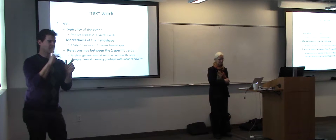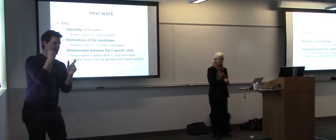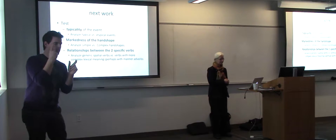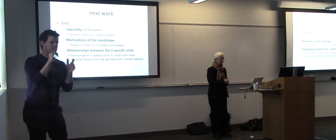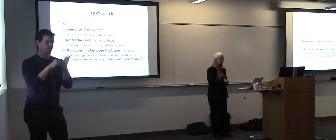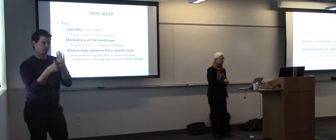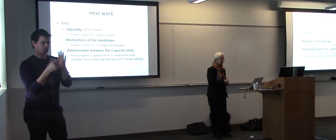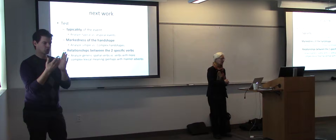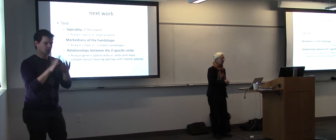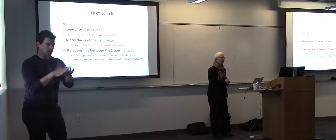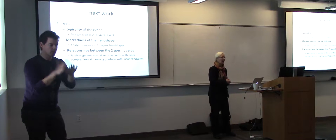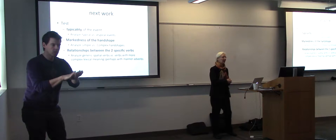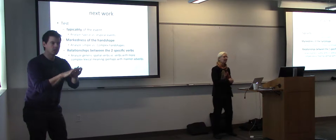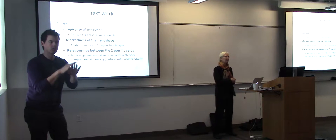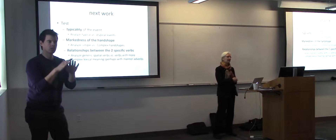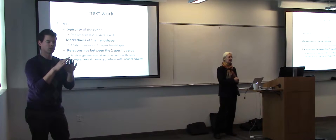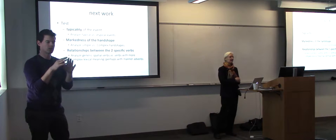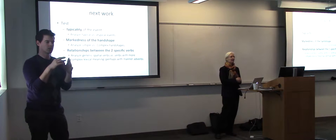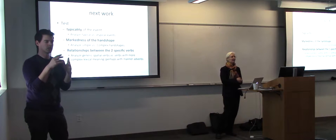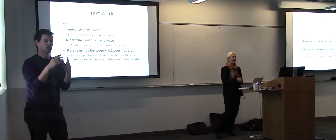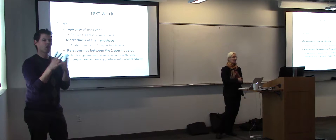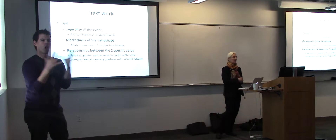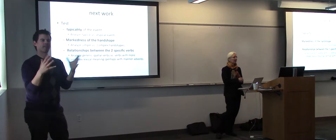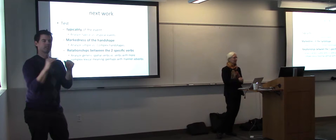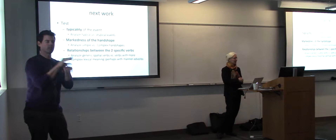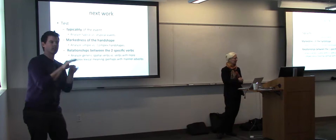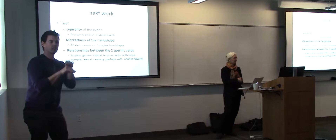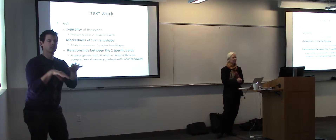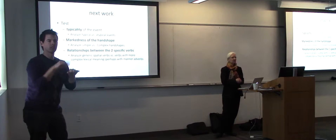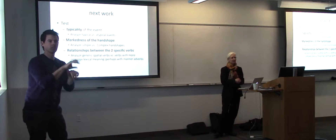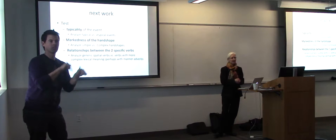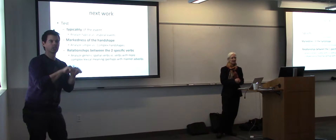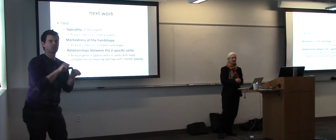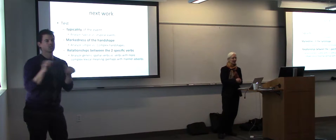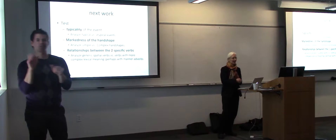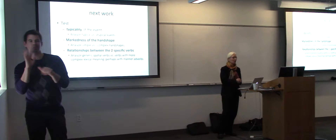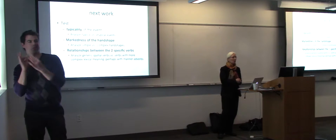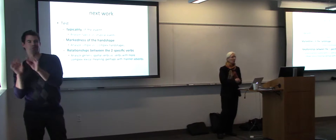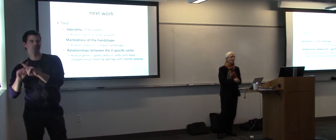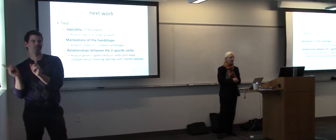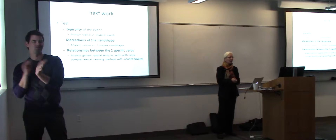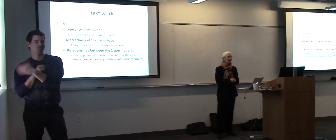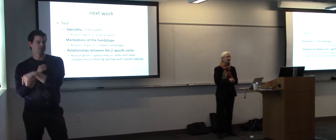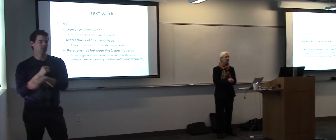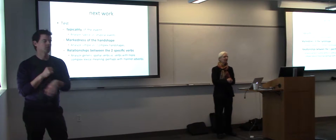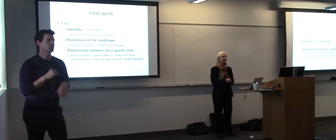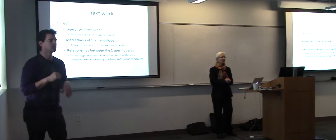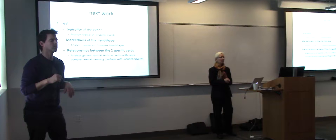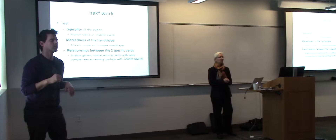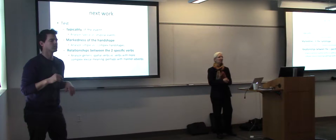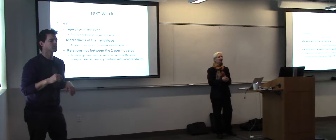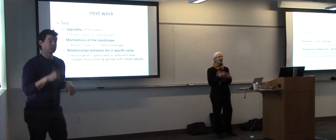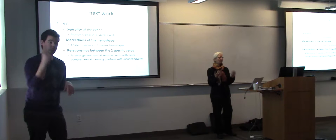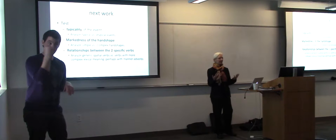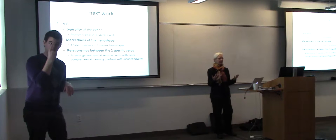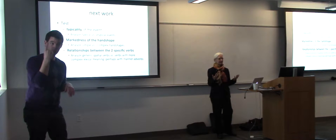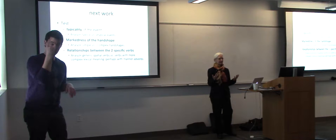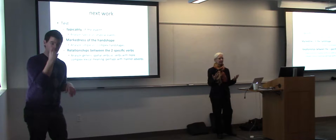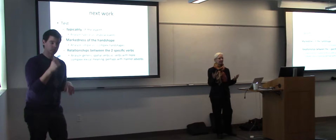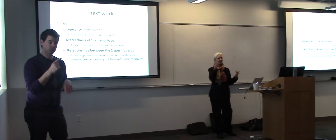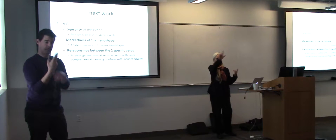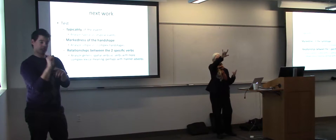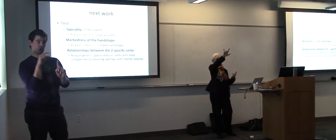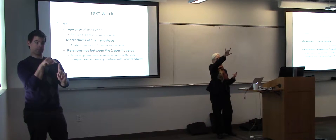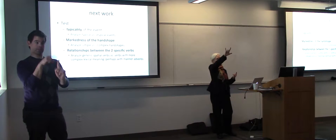lot. And I'm thinking that one hypothesis could be that when the handshake becomes more